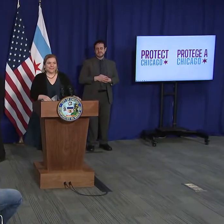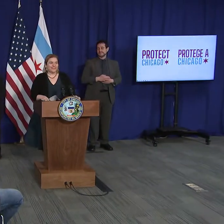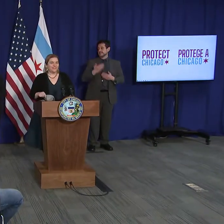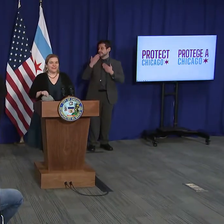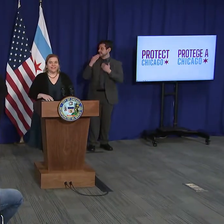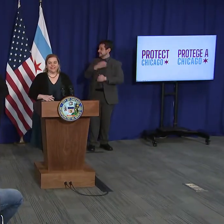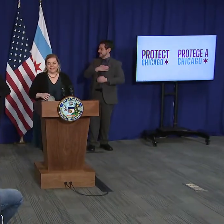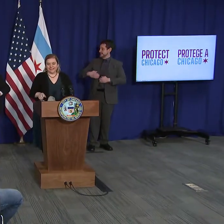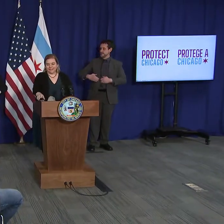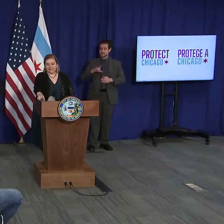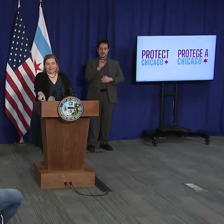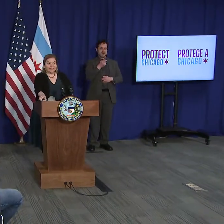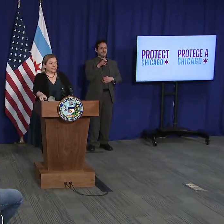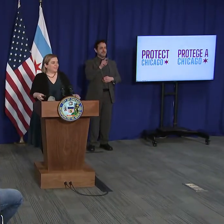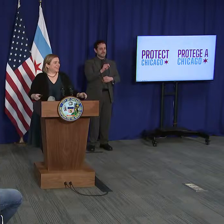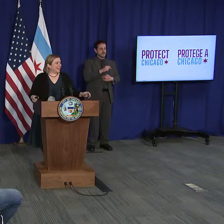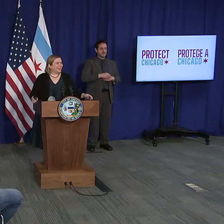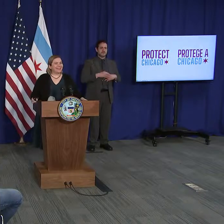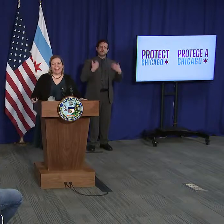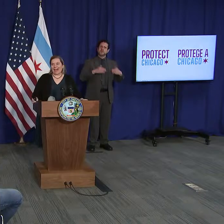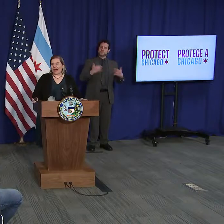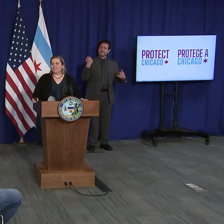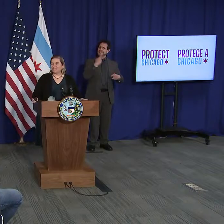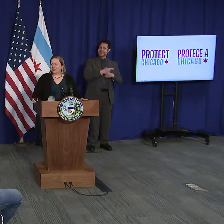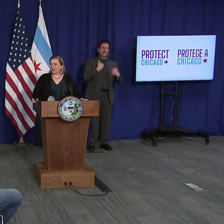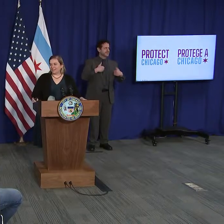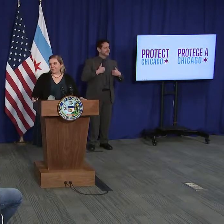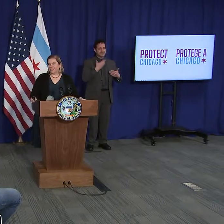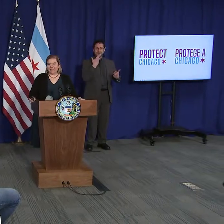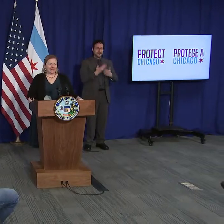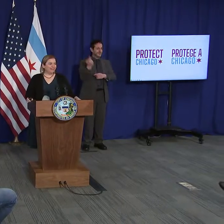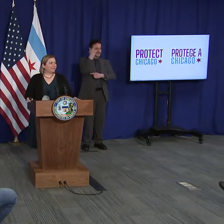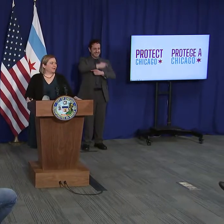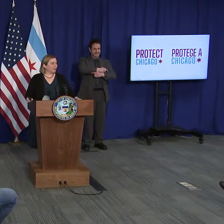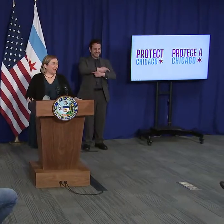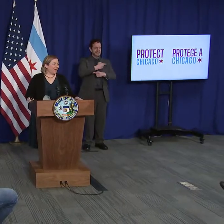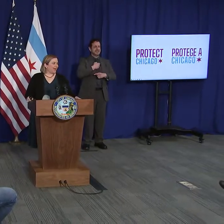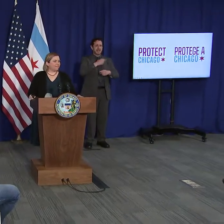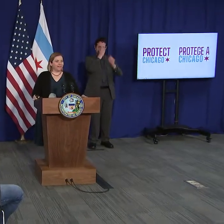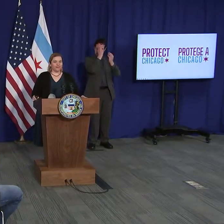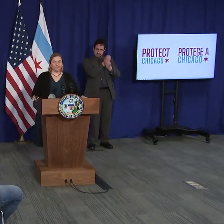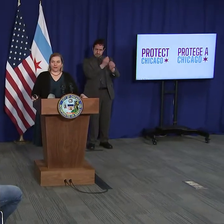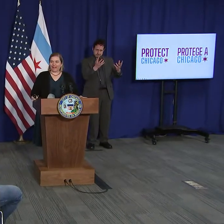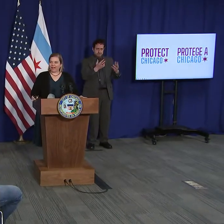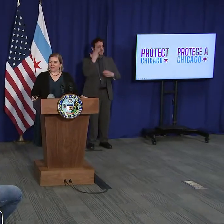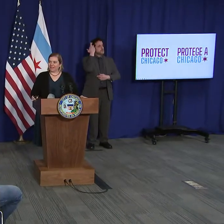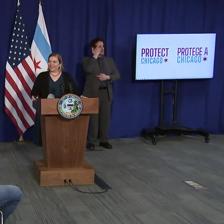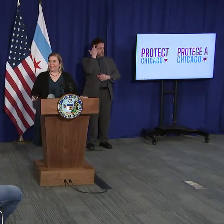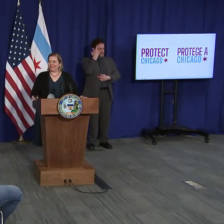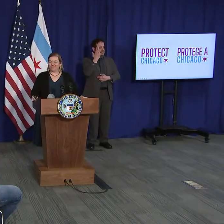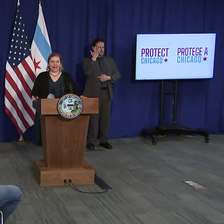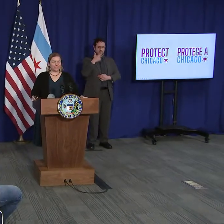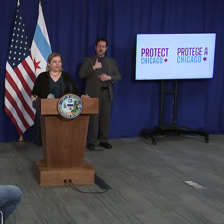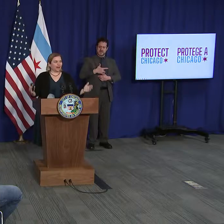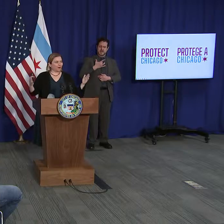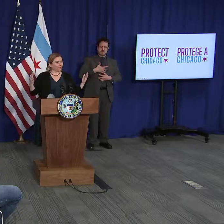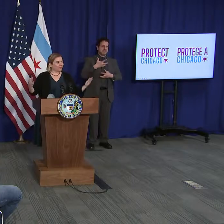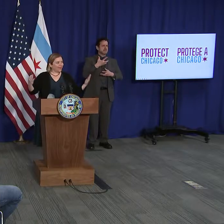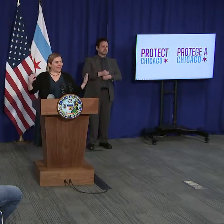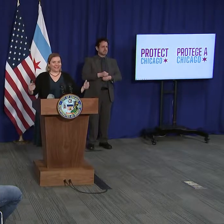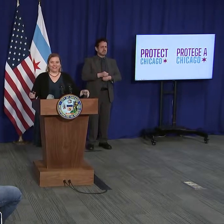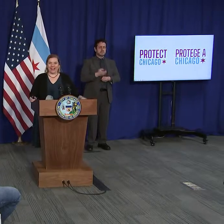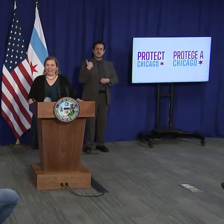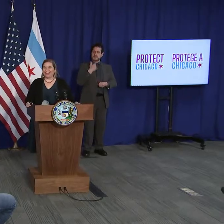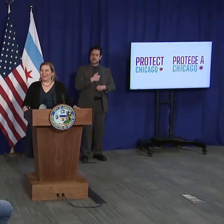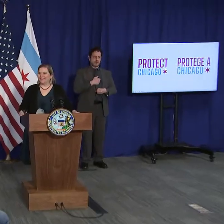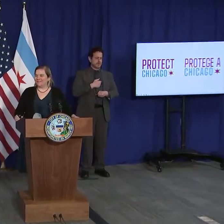Thank you, Mayor Lightfoot. It is a good day. I'll be sharing some of the data for why I feel very confident that, in fact, we are